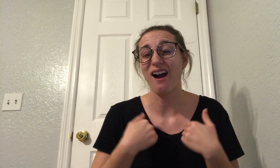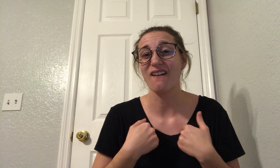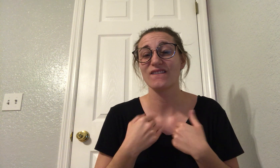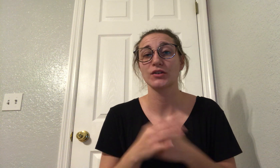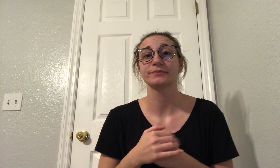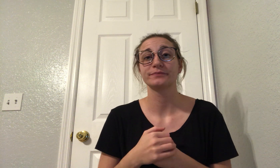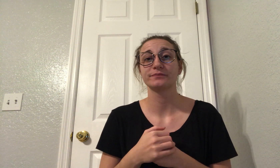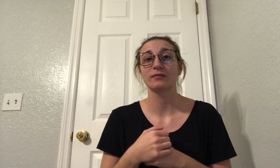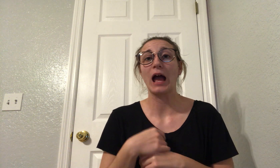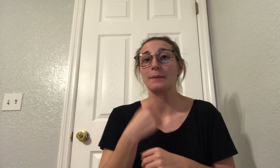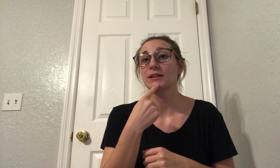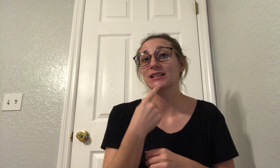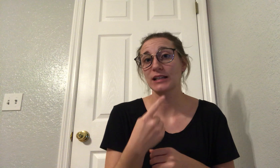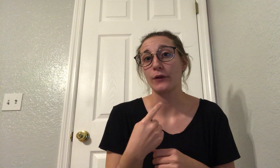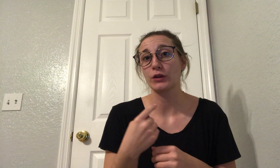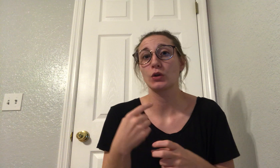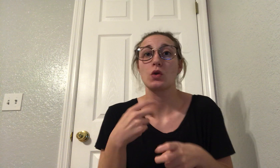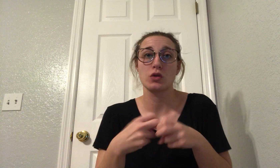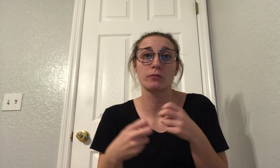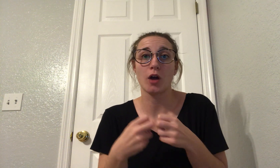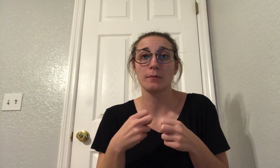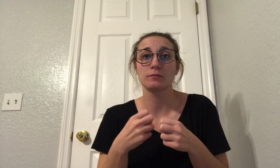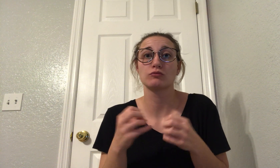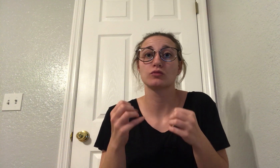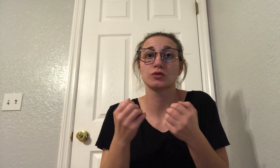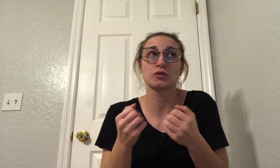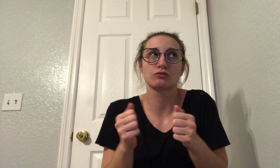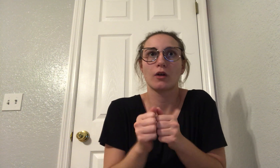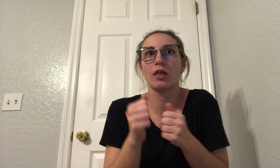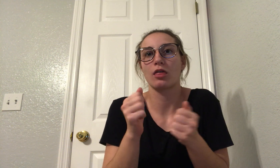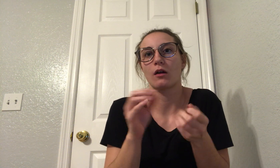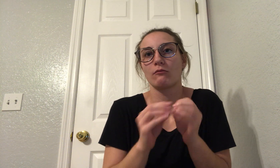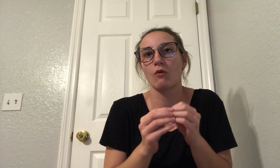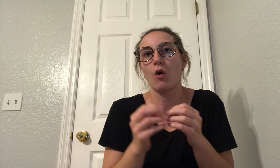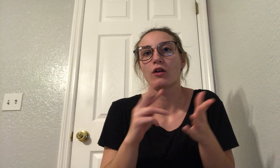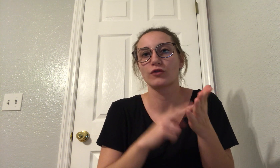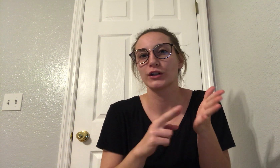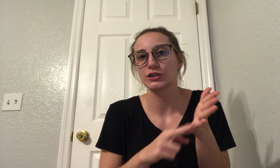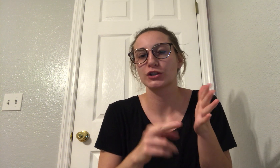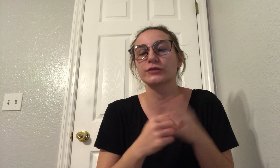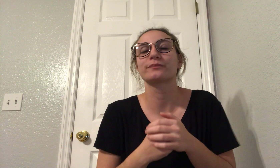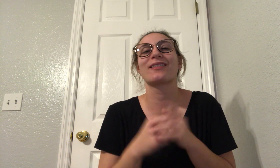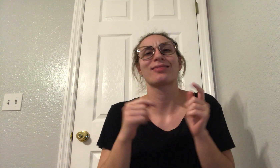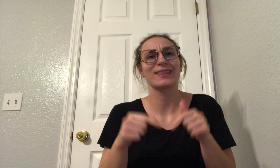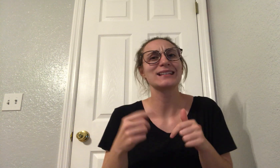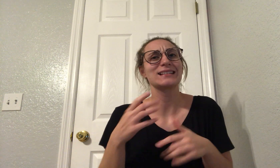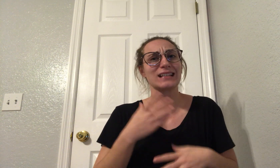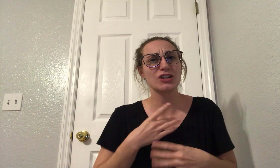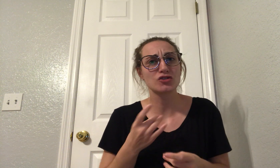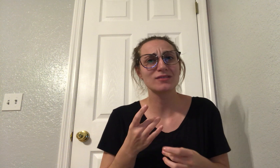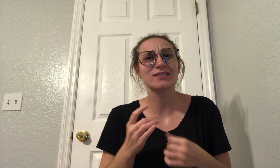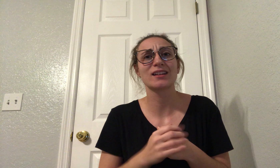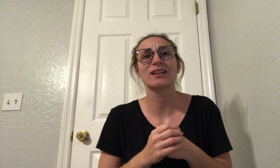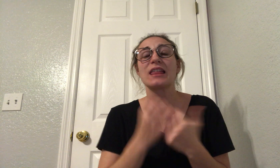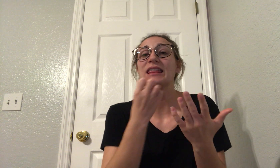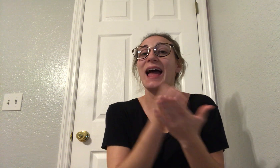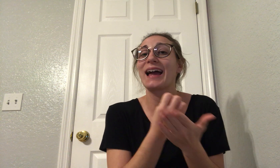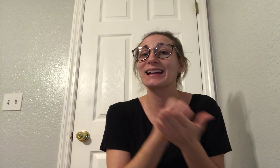time with more research. And the second study, this one's really interesting. It's a paper. The economic consequences of increasing sleep among the urban